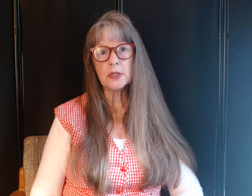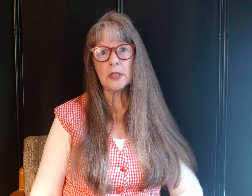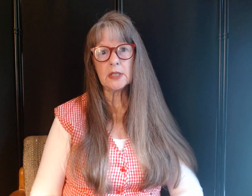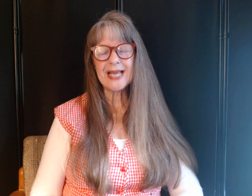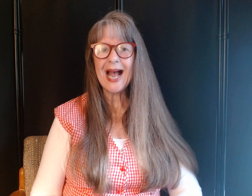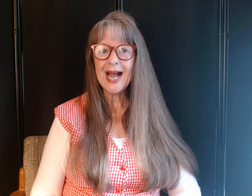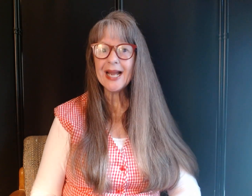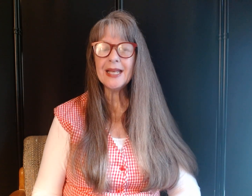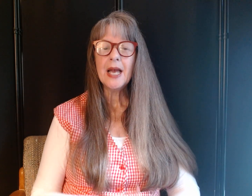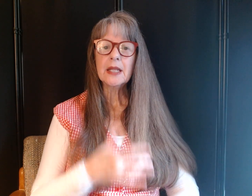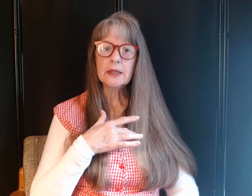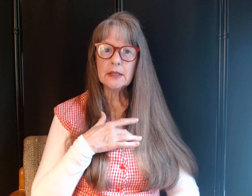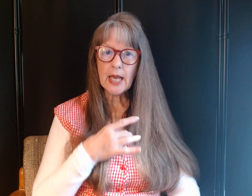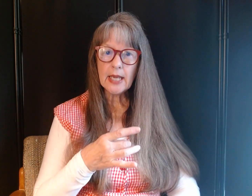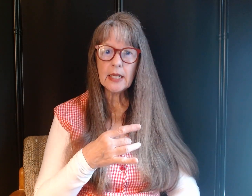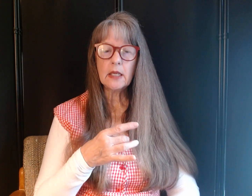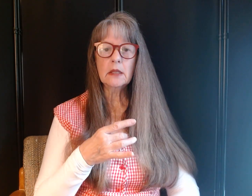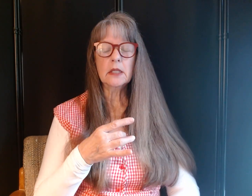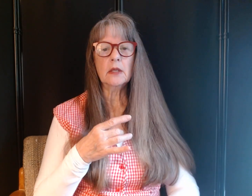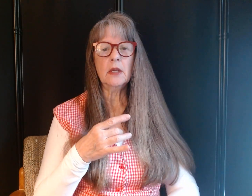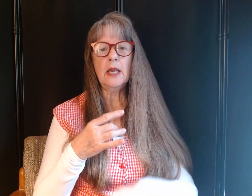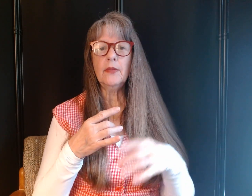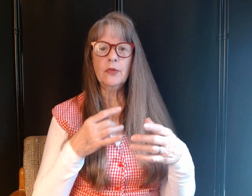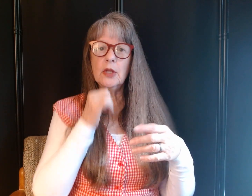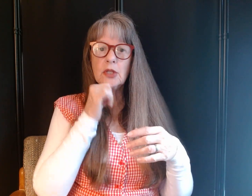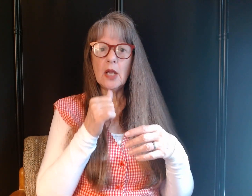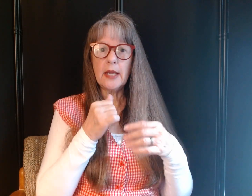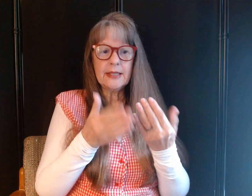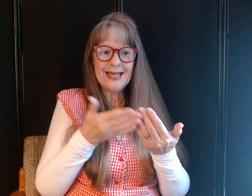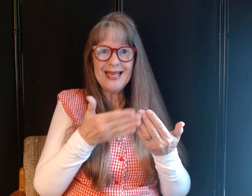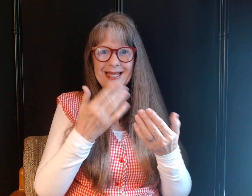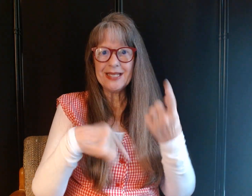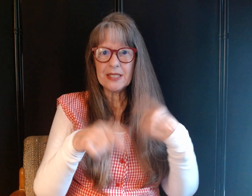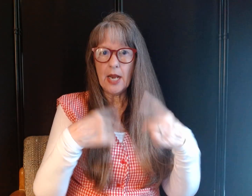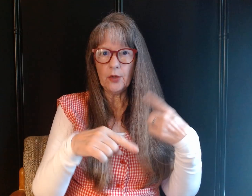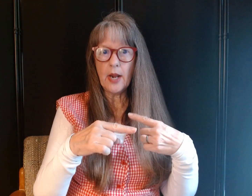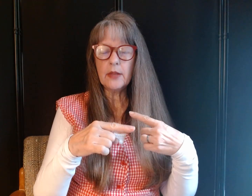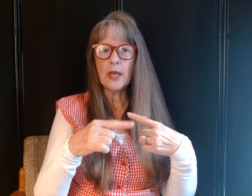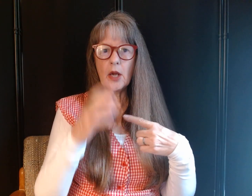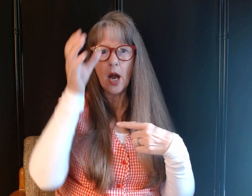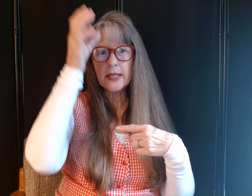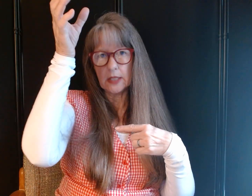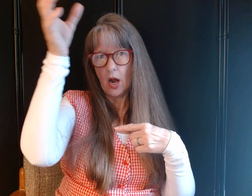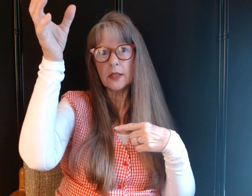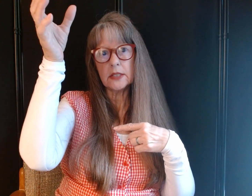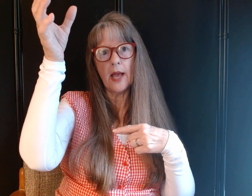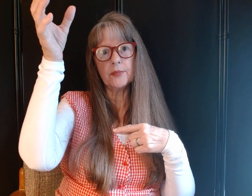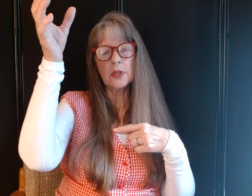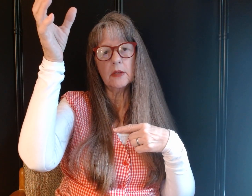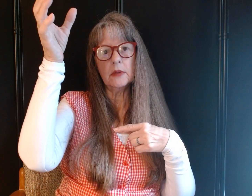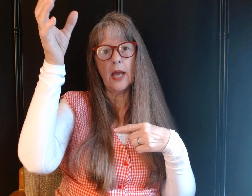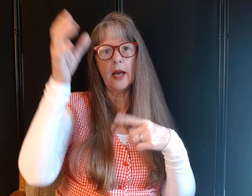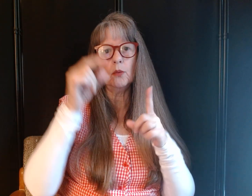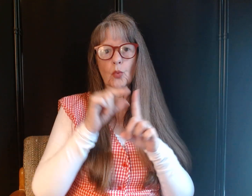resilience. I like it's not like it's an easy sign, right? It's a concept, that